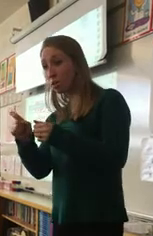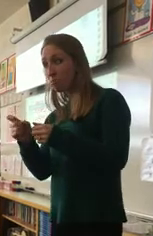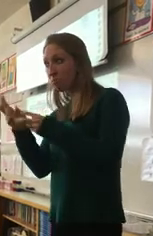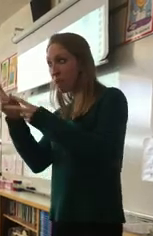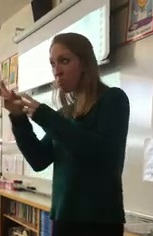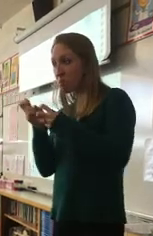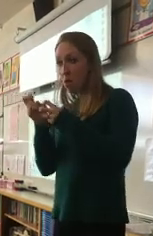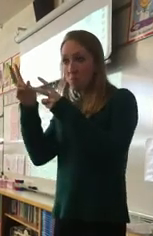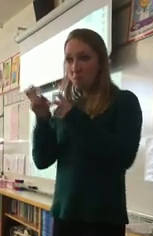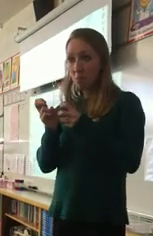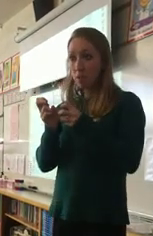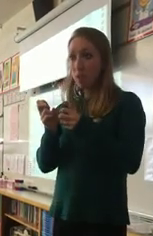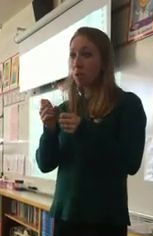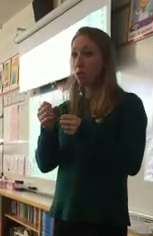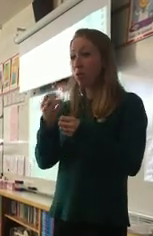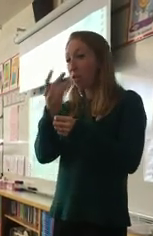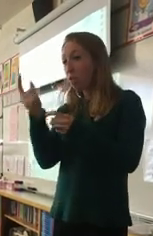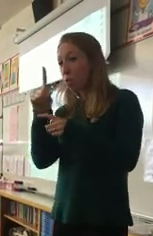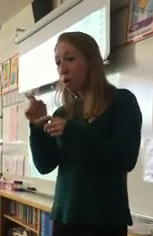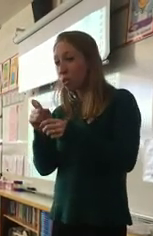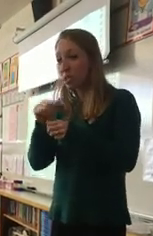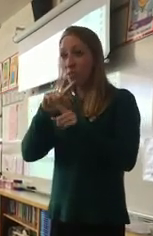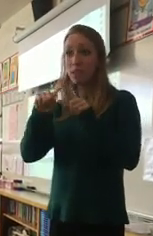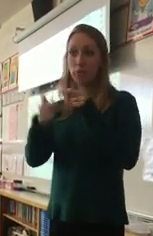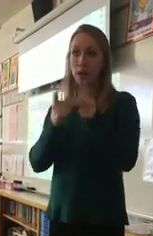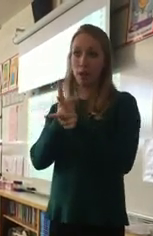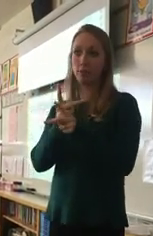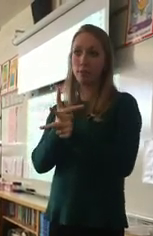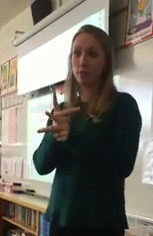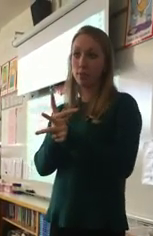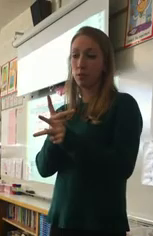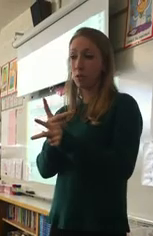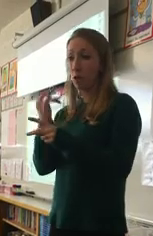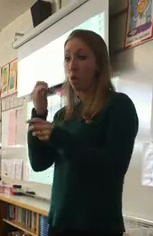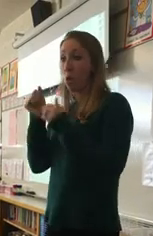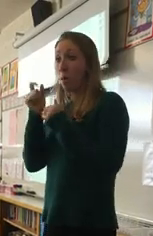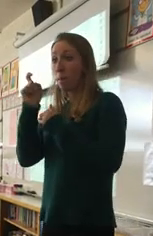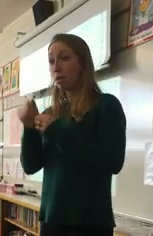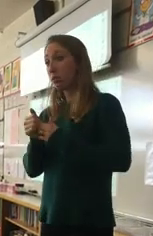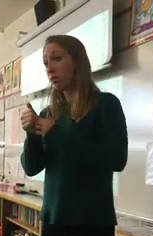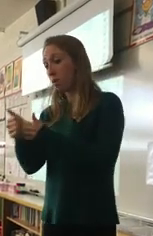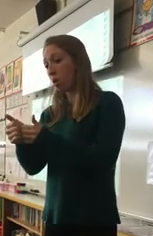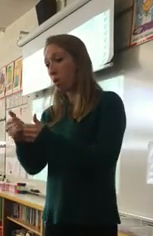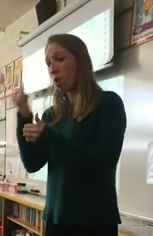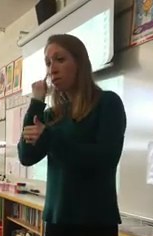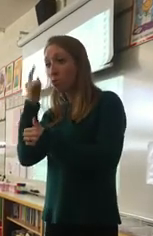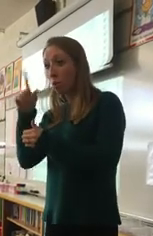Okay? So it's really important that you're following along, and if you have questions that you ask. Okay? So